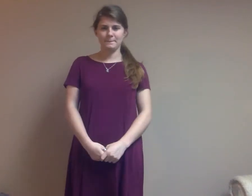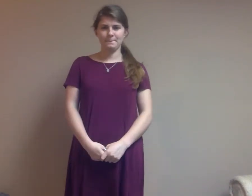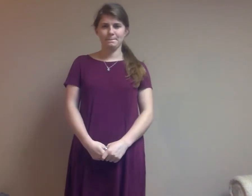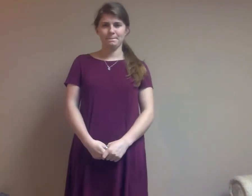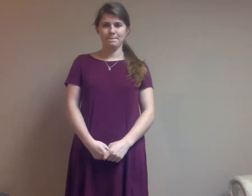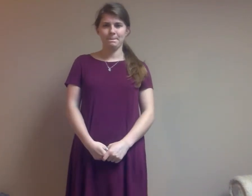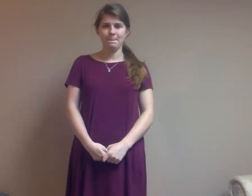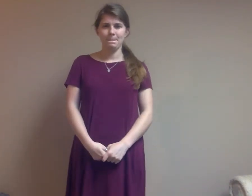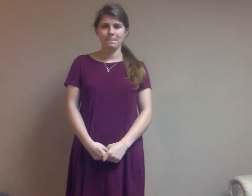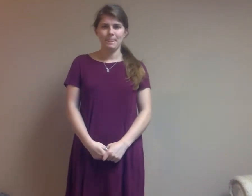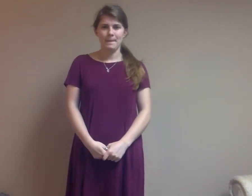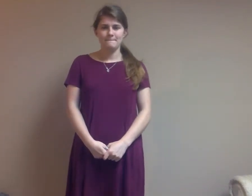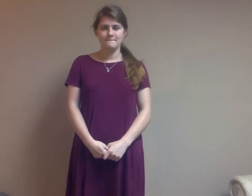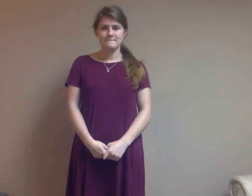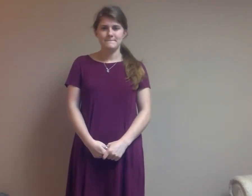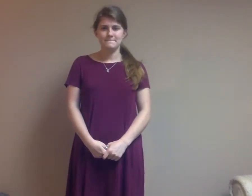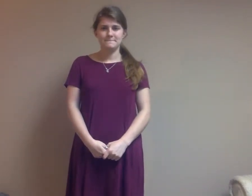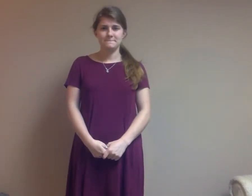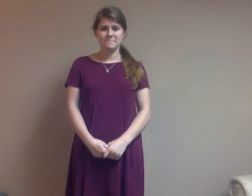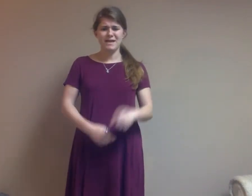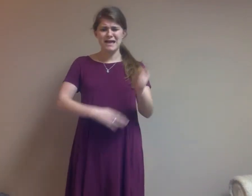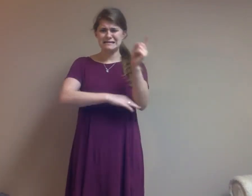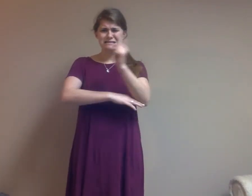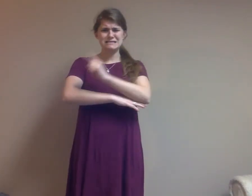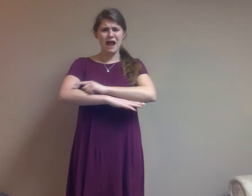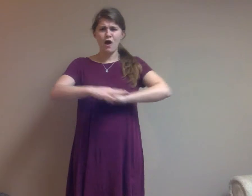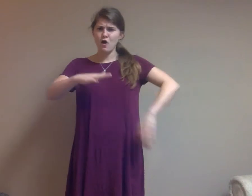A full day of lessons is followed by extra one-to-one tuition.